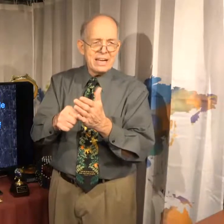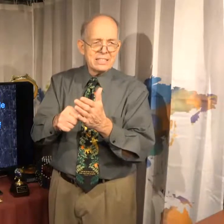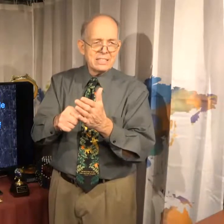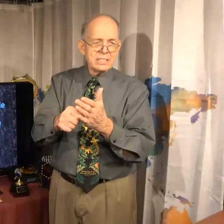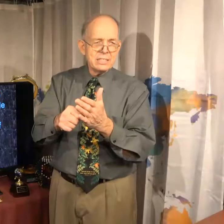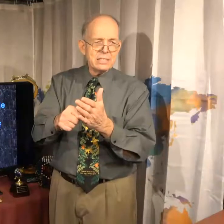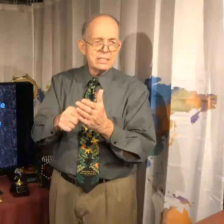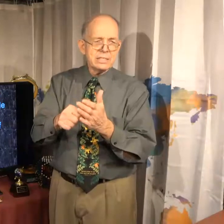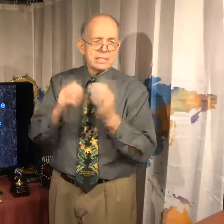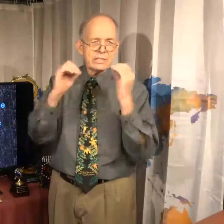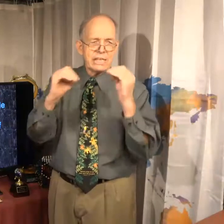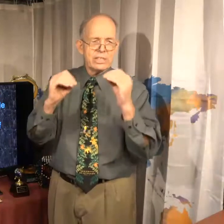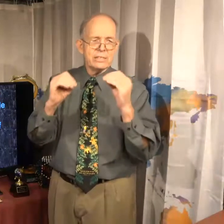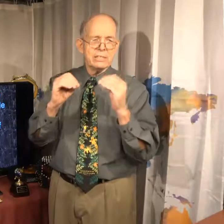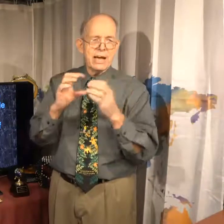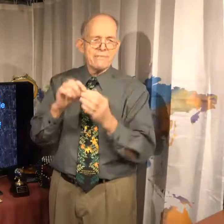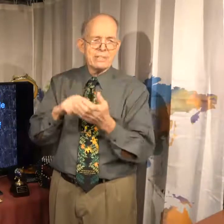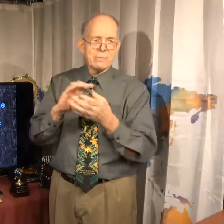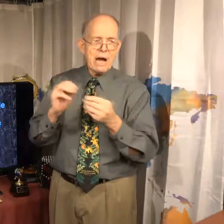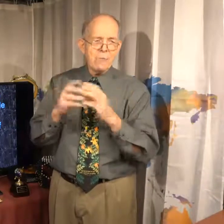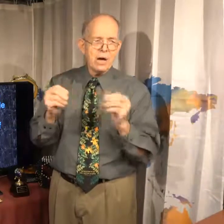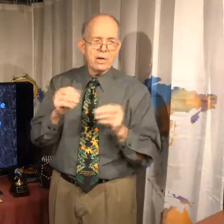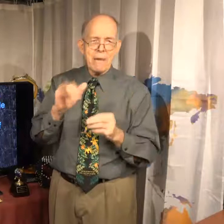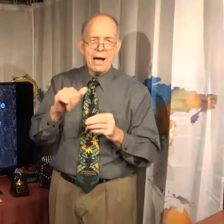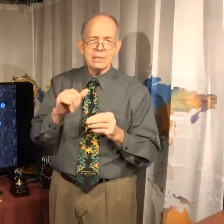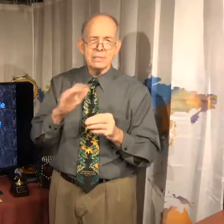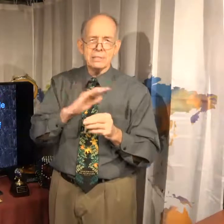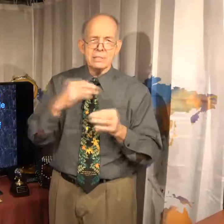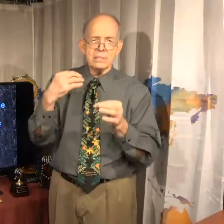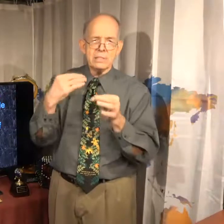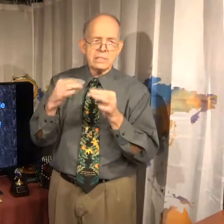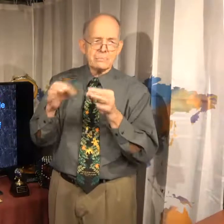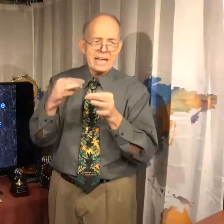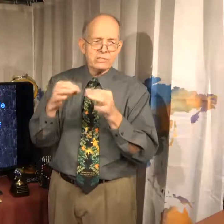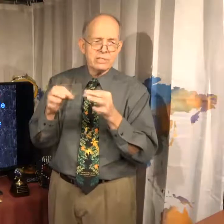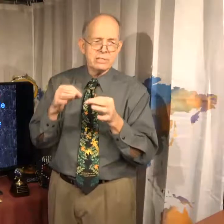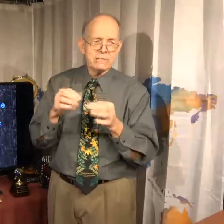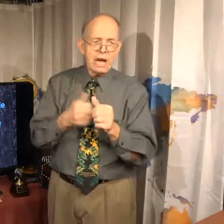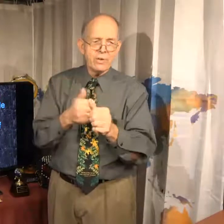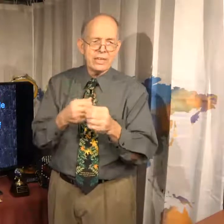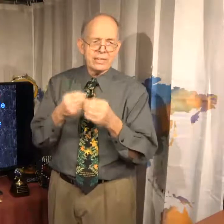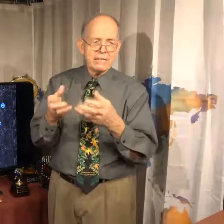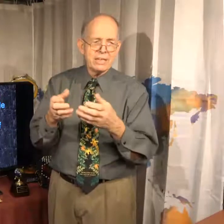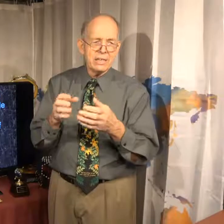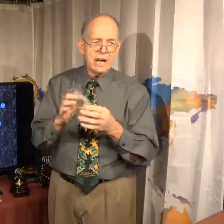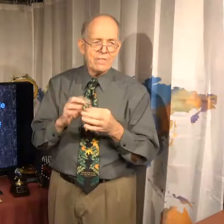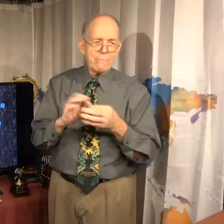improvises the teaching of this Bible by the interpretation by the giving of the